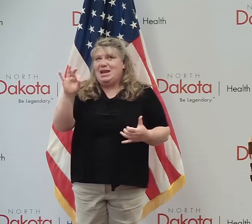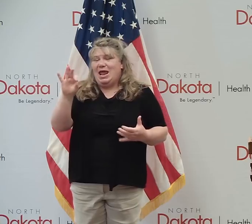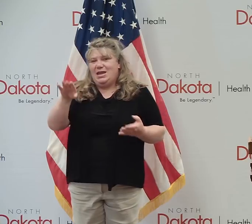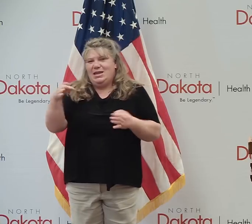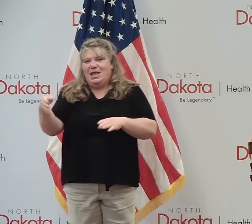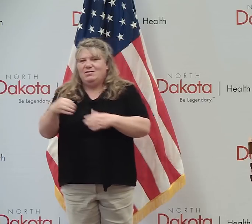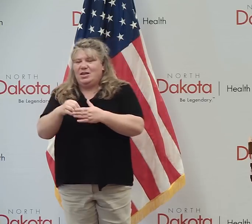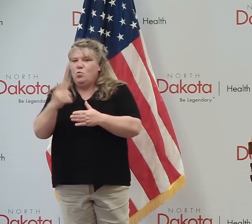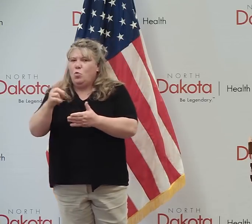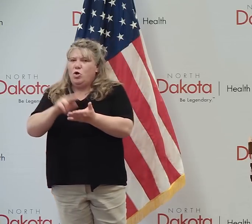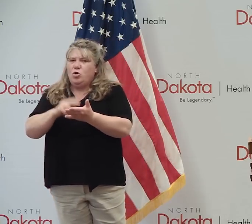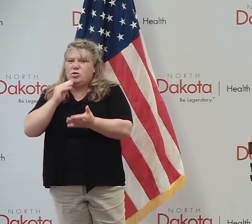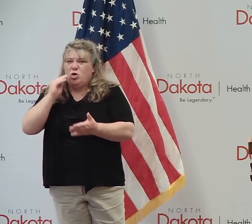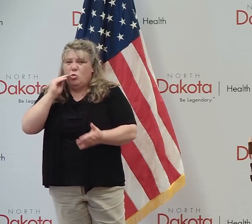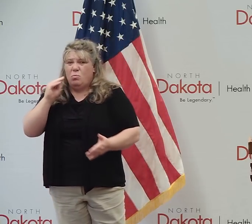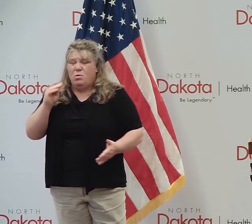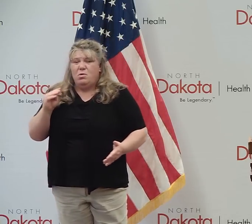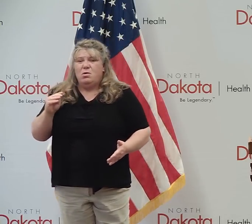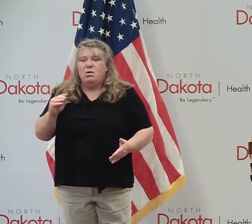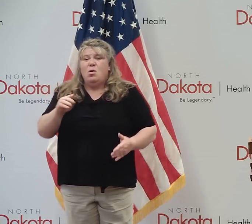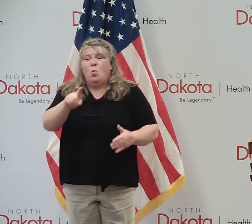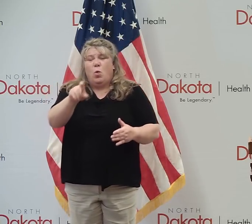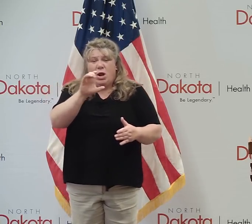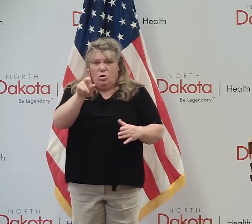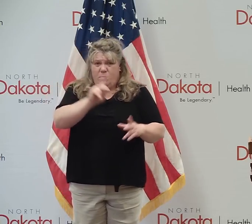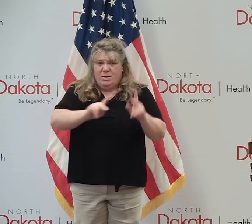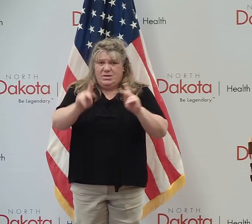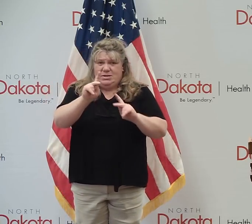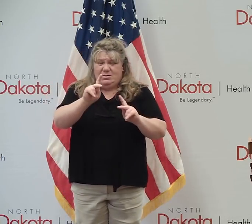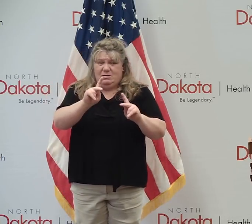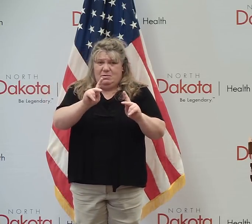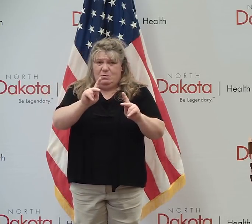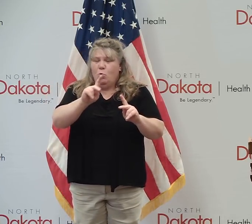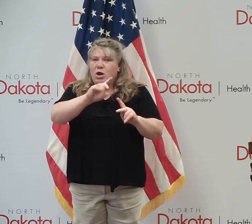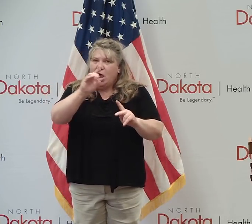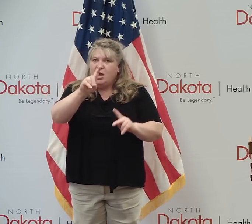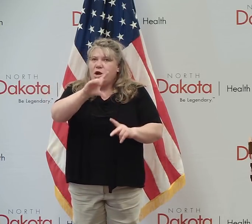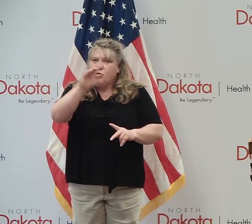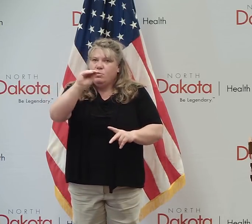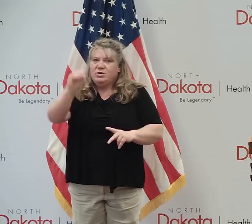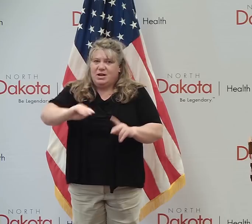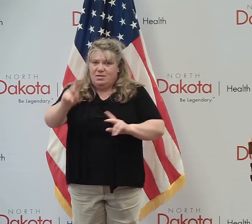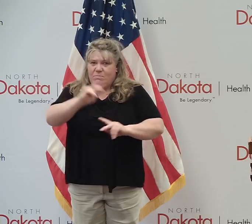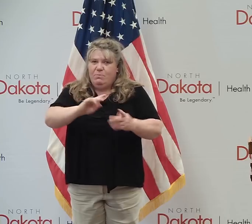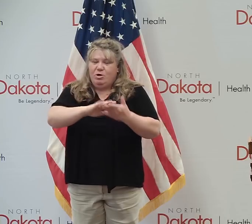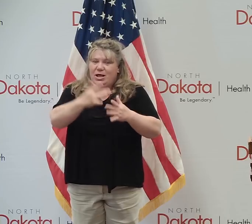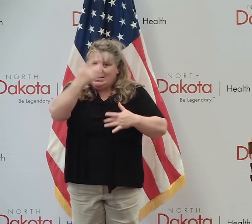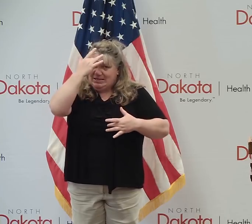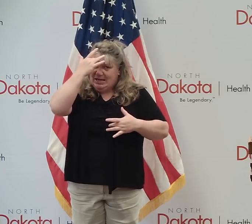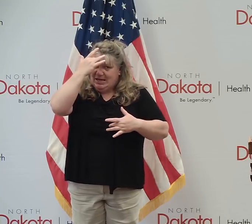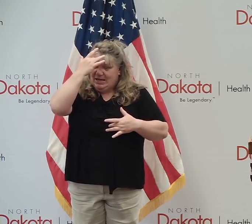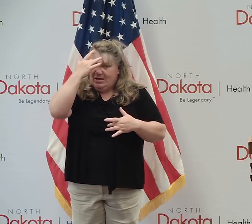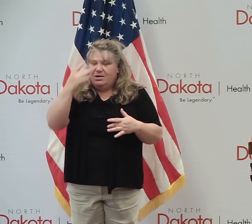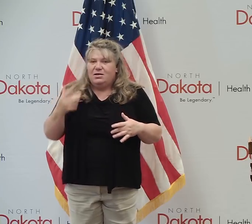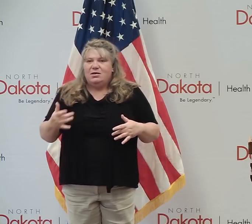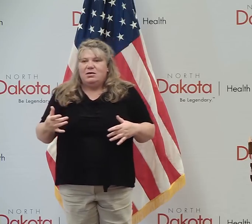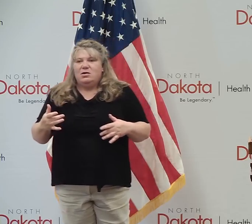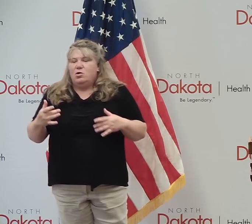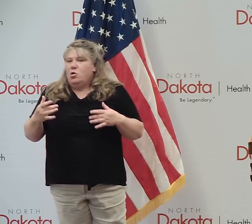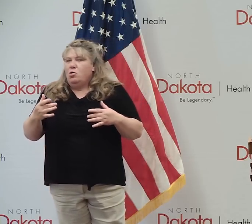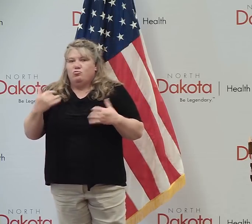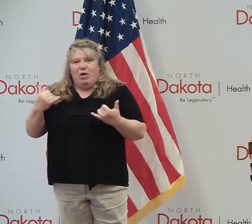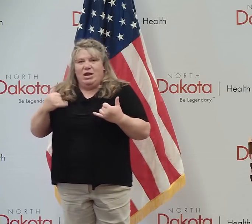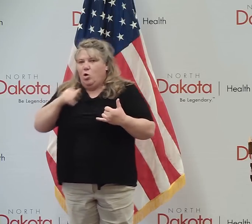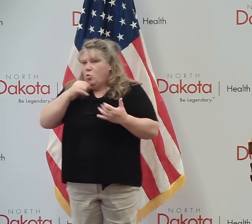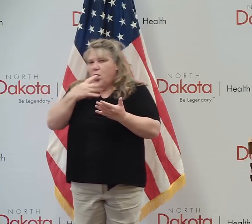nursing home. 100% of the people got it. This is what we're trying to avoid. So if the question about loosening up visitation isn't really on the table